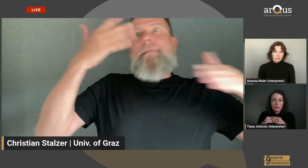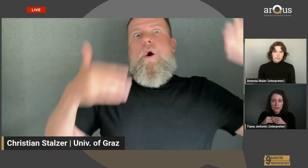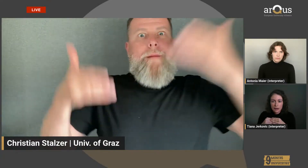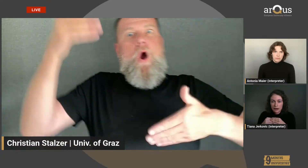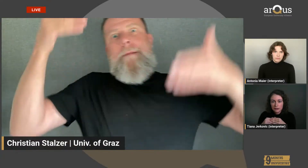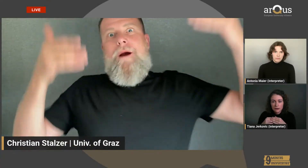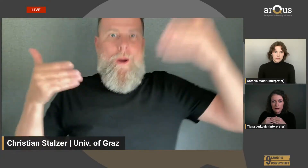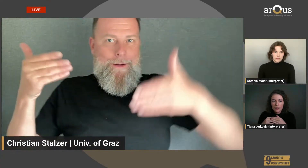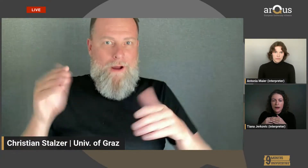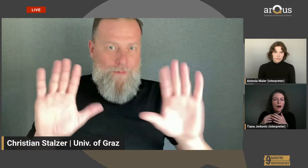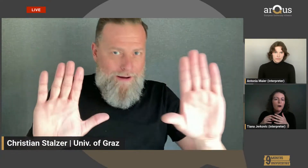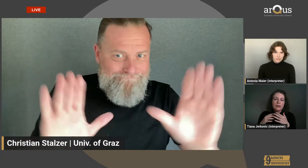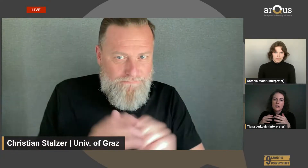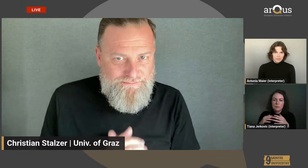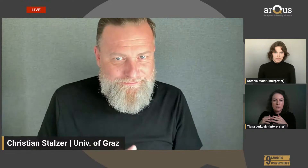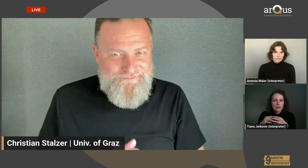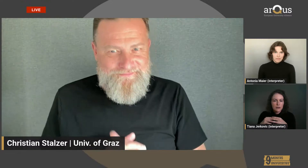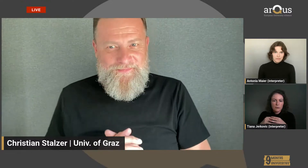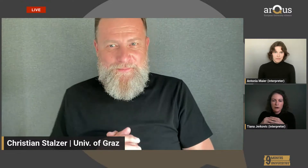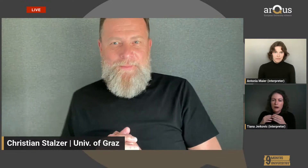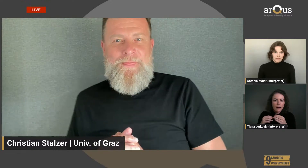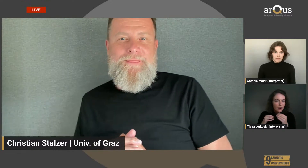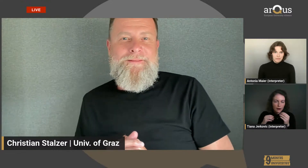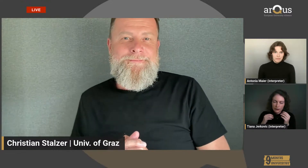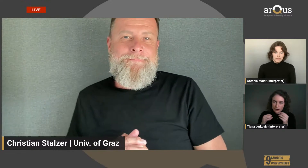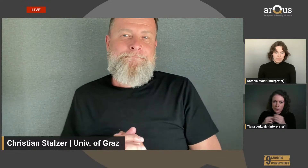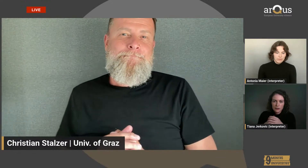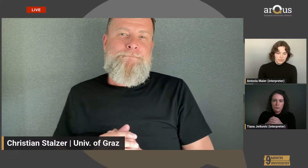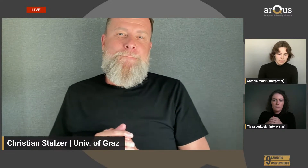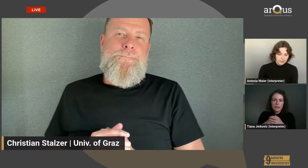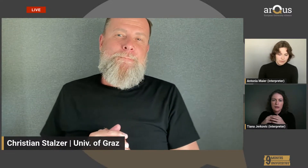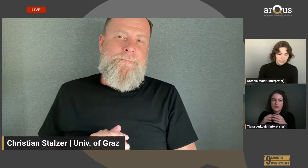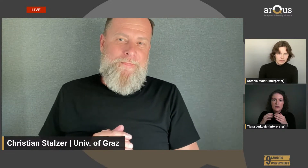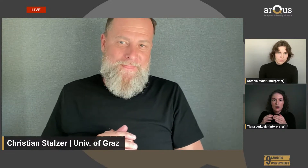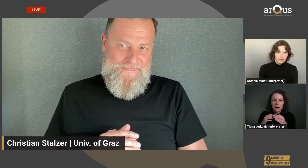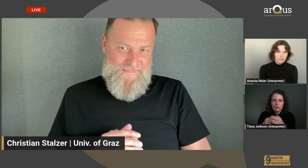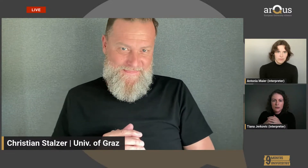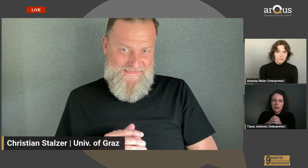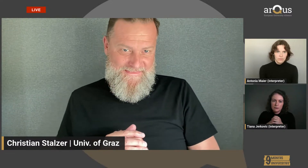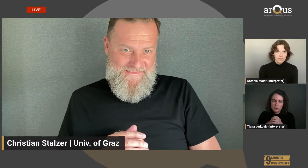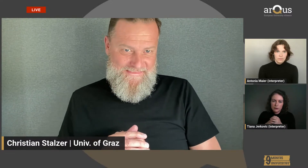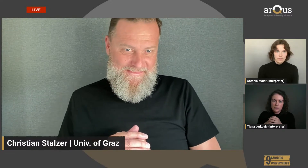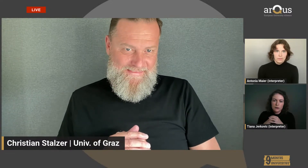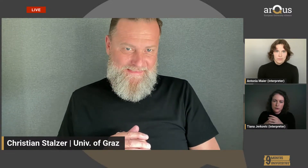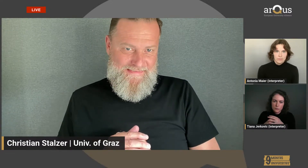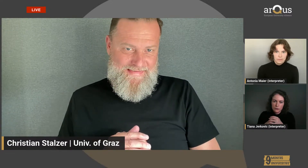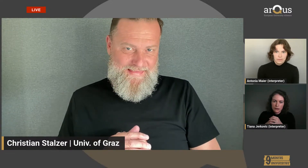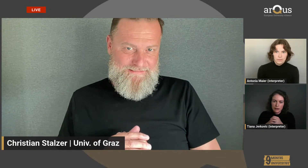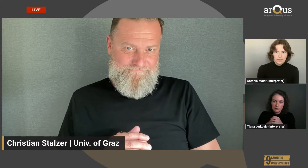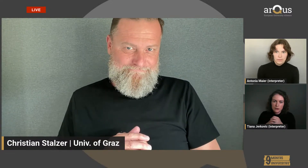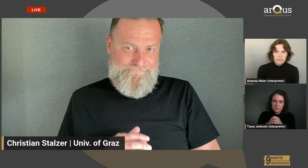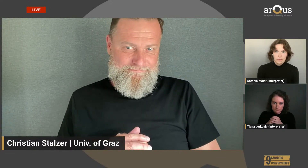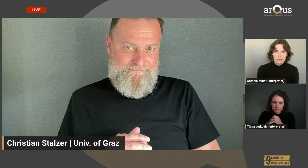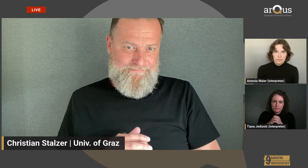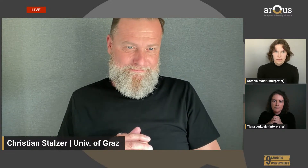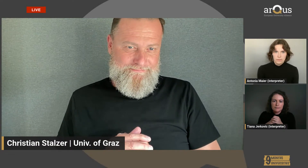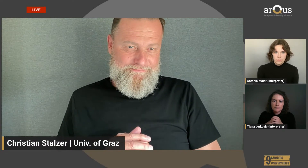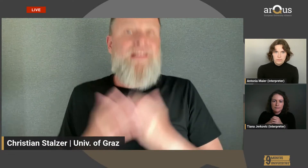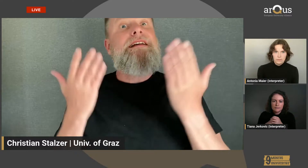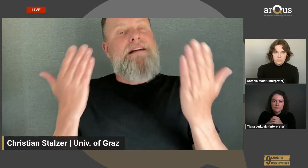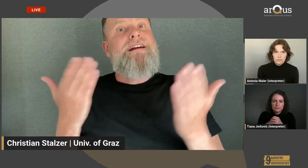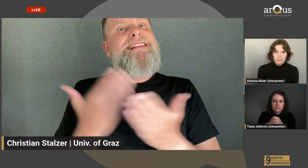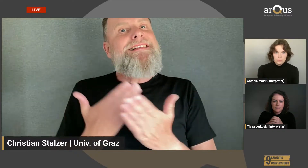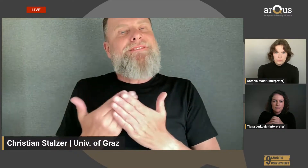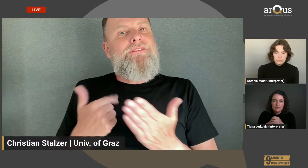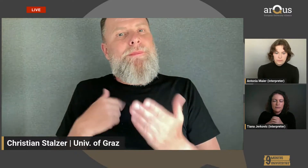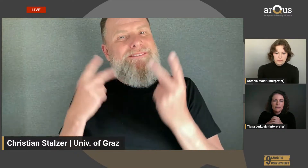went outside, all these barriers were coming up because of the language barriers of the spoken language.